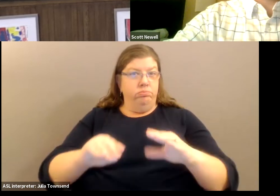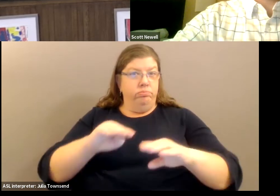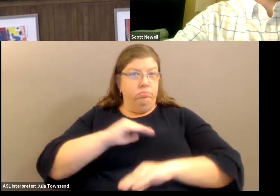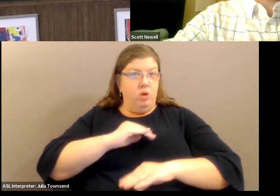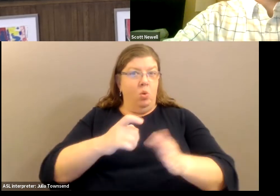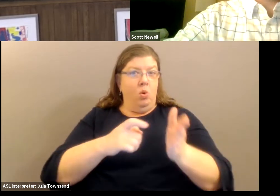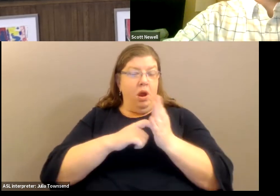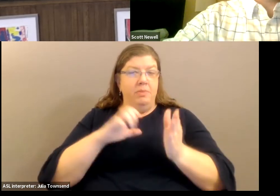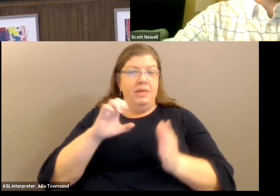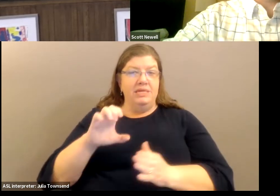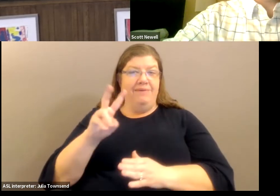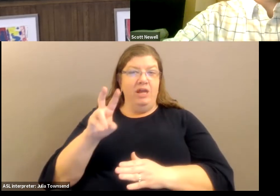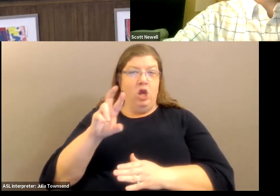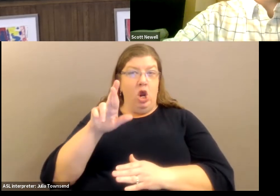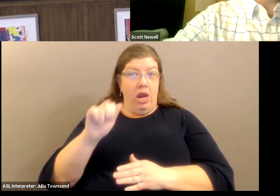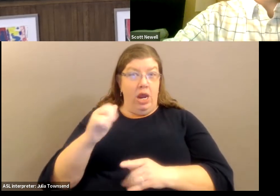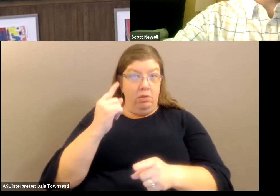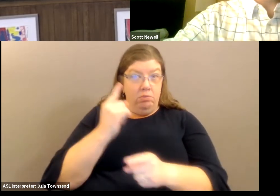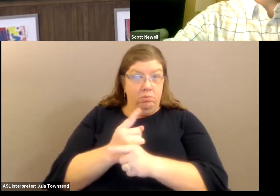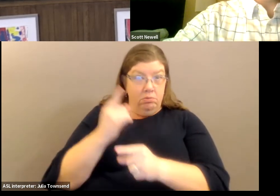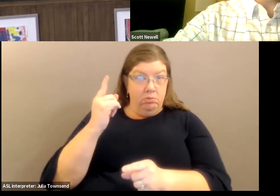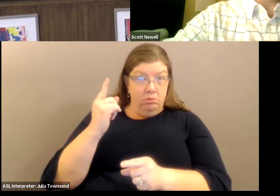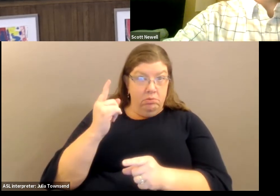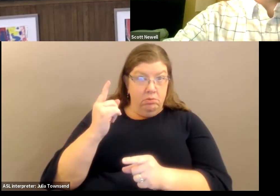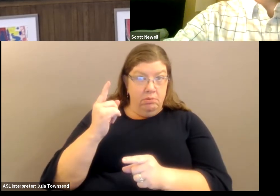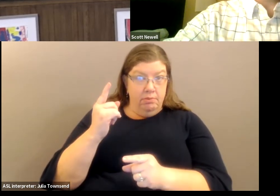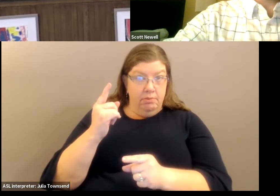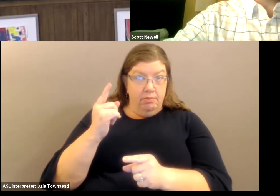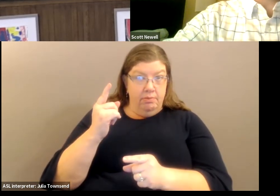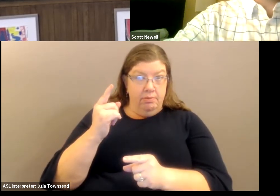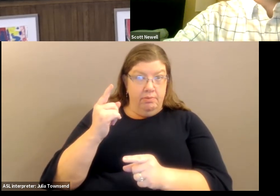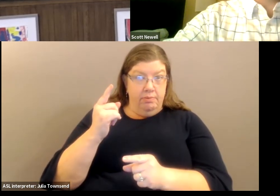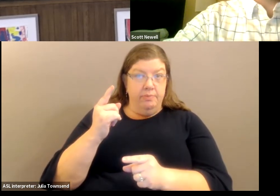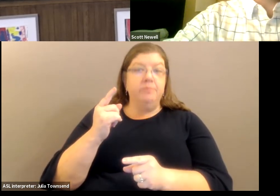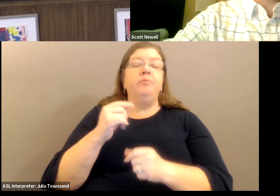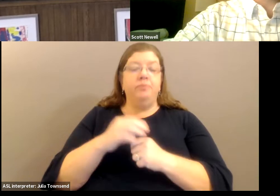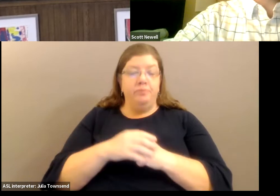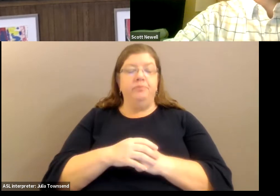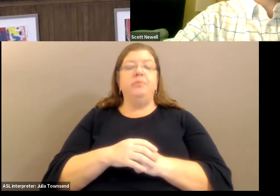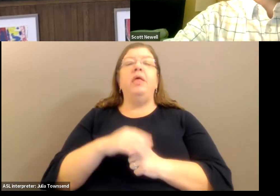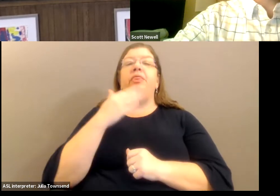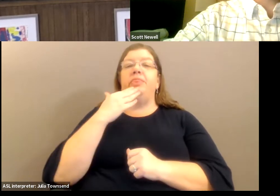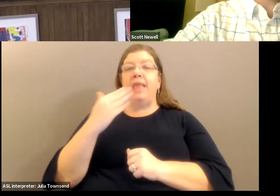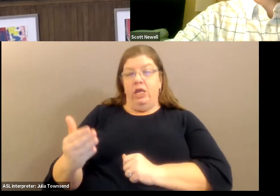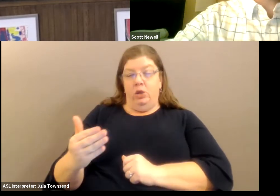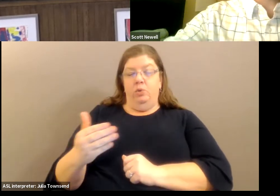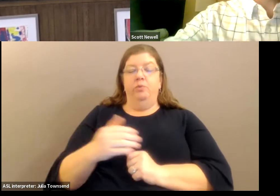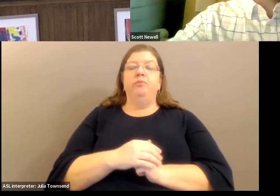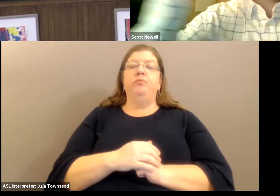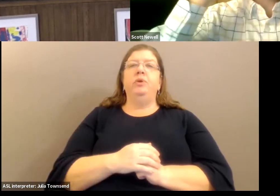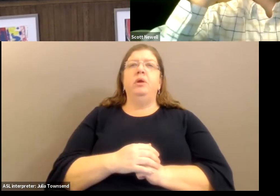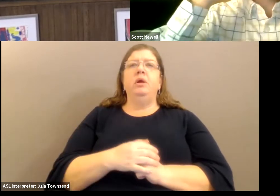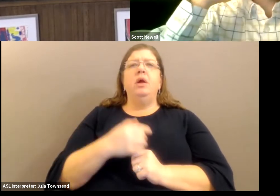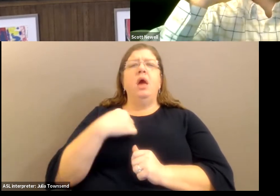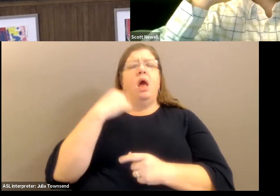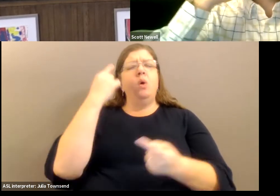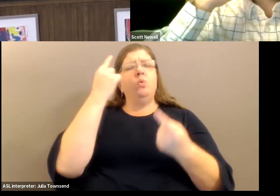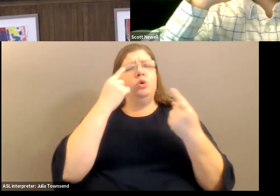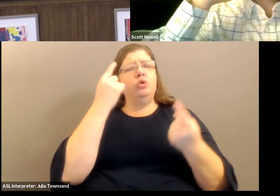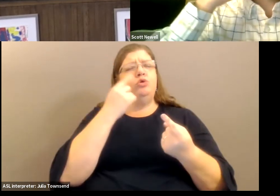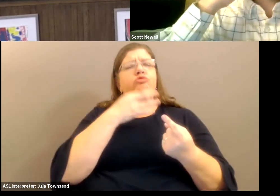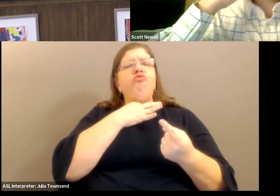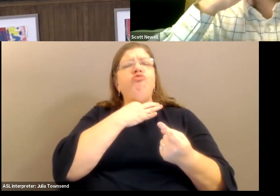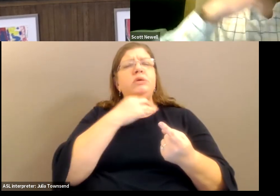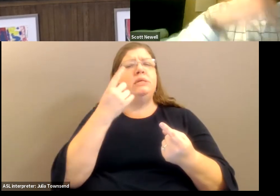requirements of CVRA, correct? Thank you. And I wonder if someone would be willing to also